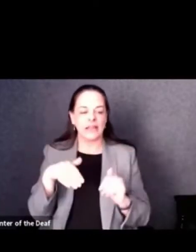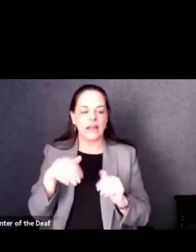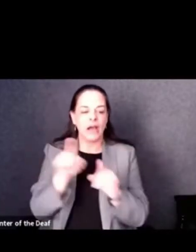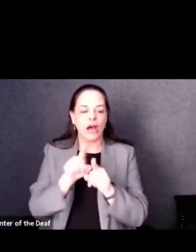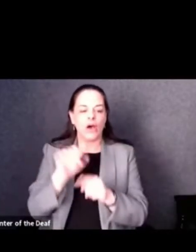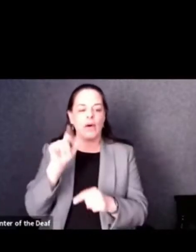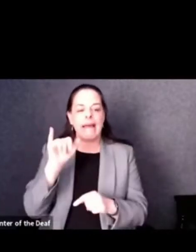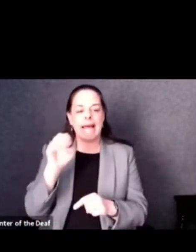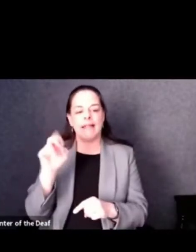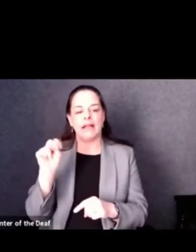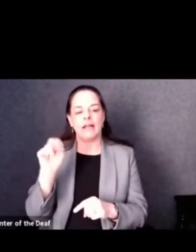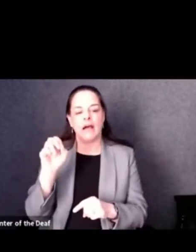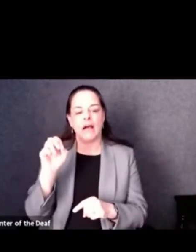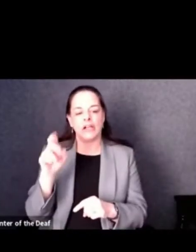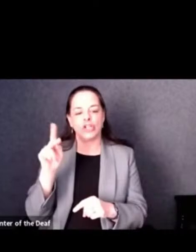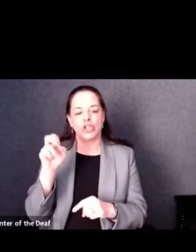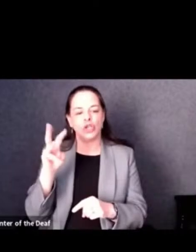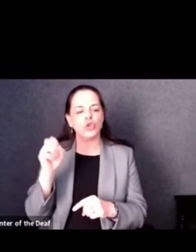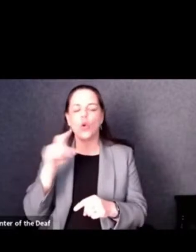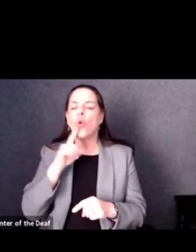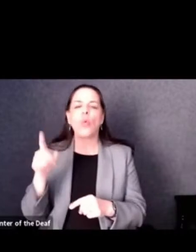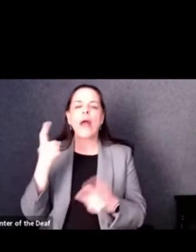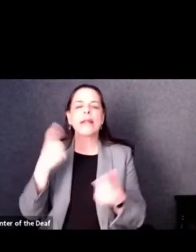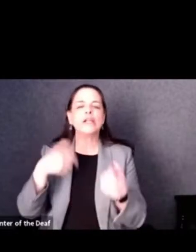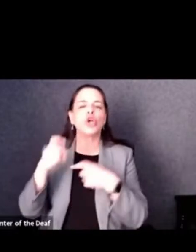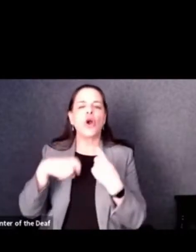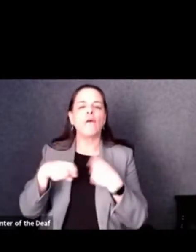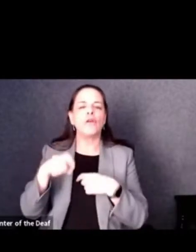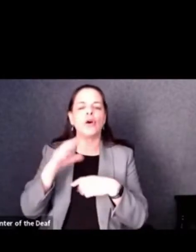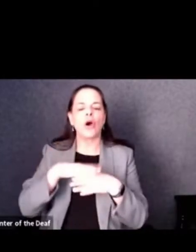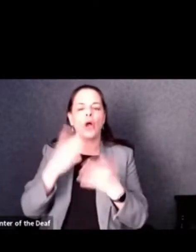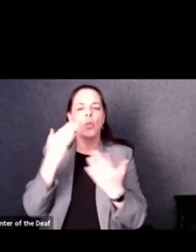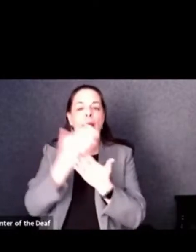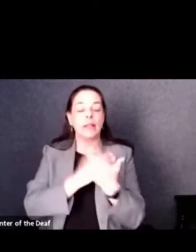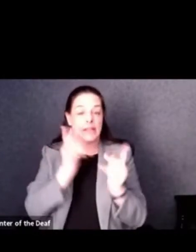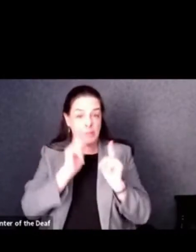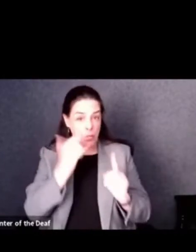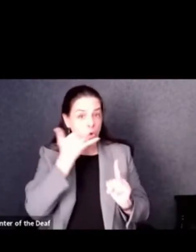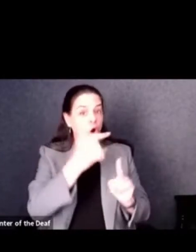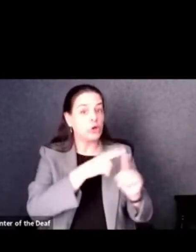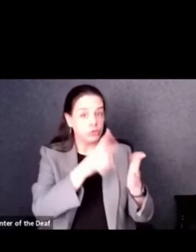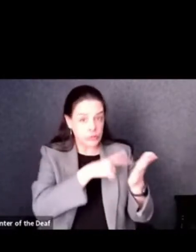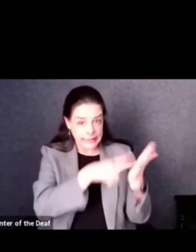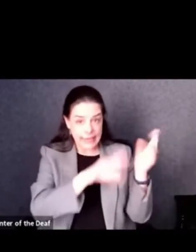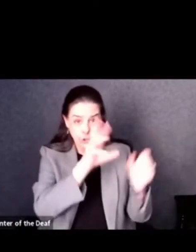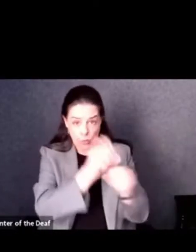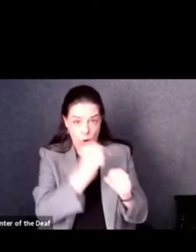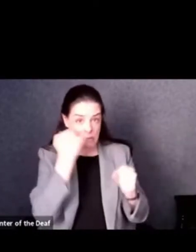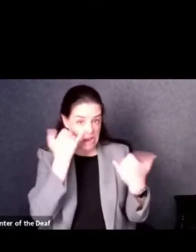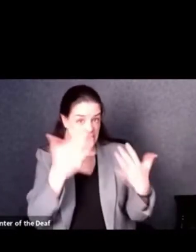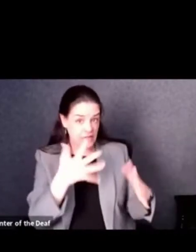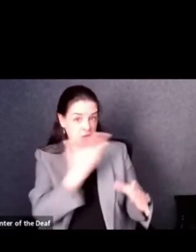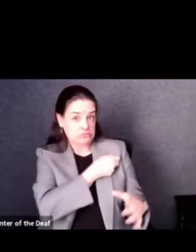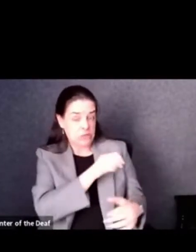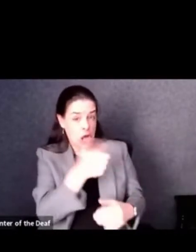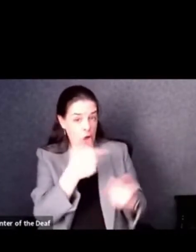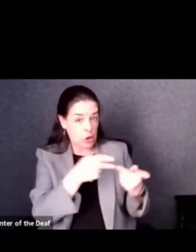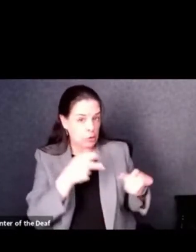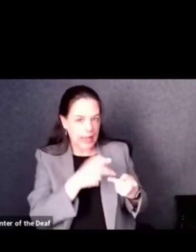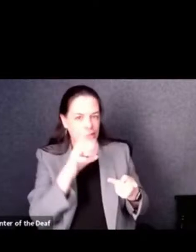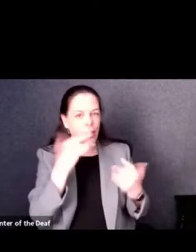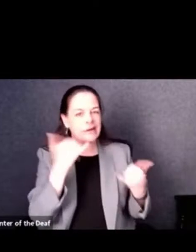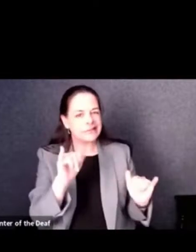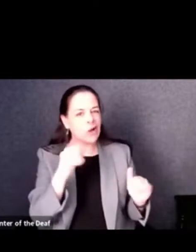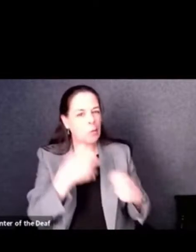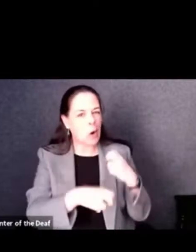Also from Allie with Knox News, what is turnover like on the wait list? Are people calling to cancel their appointments if they got vaccinated elsewhere, or is this still an